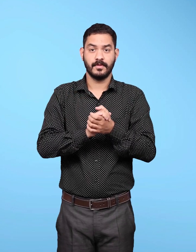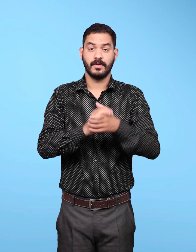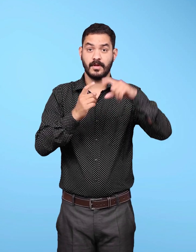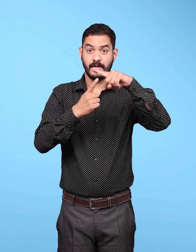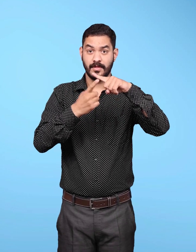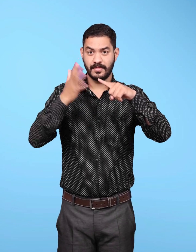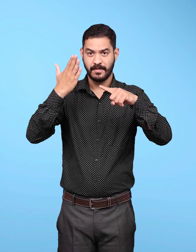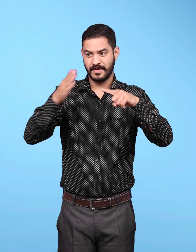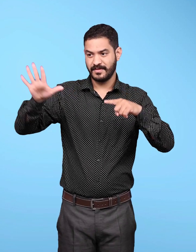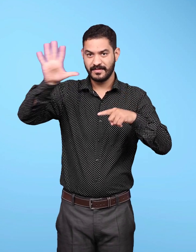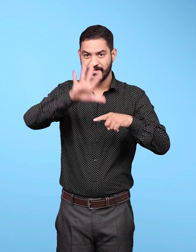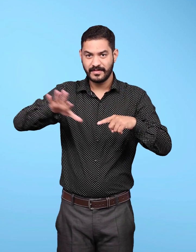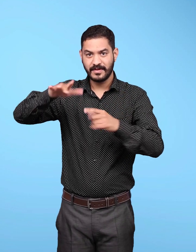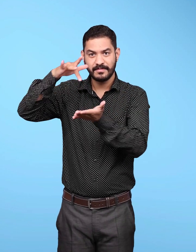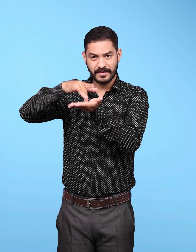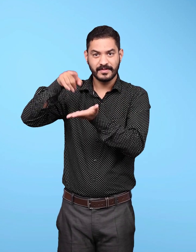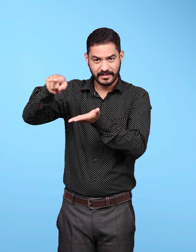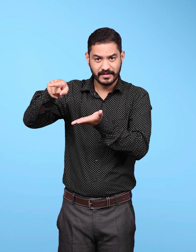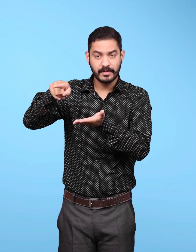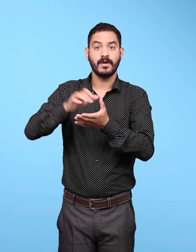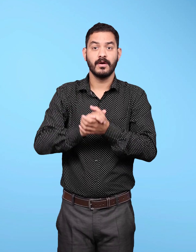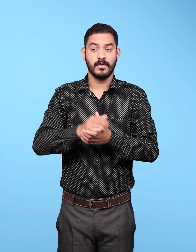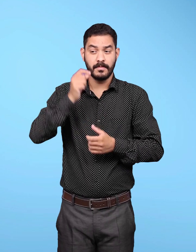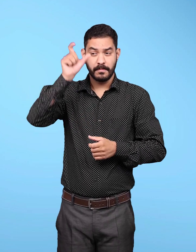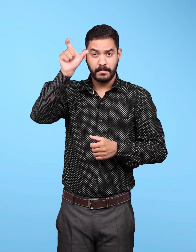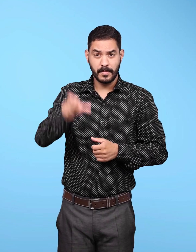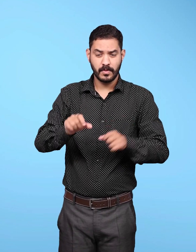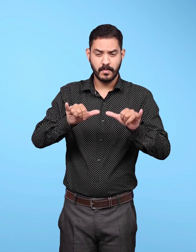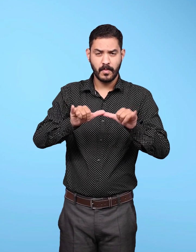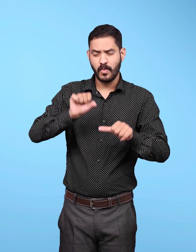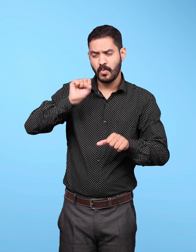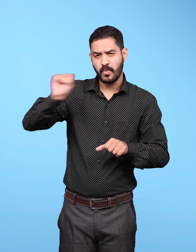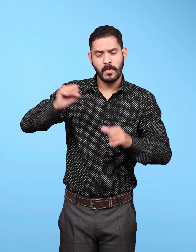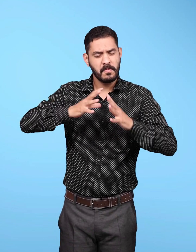In the Tamil region, large landowners were known as Villalla.